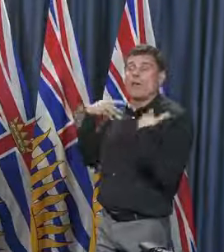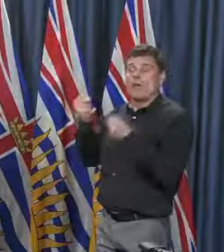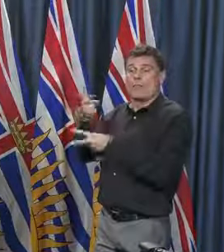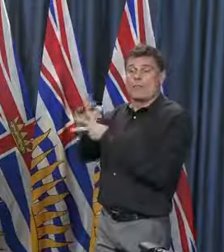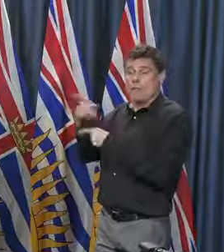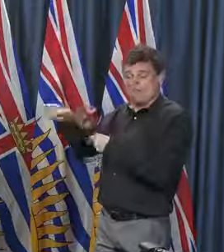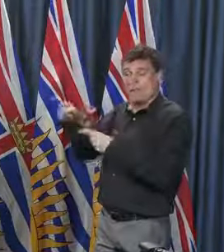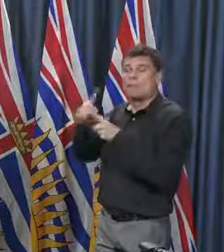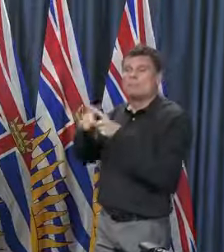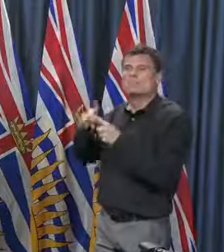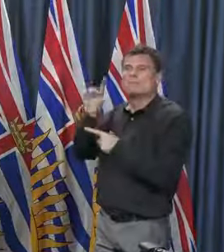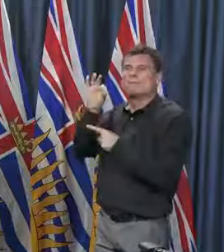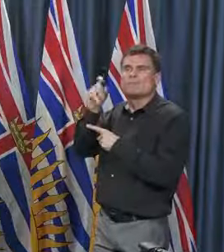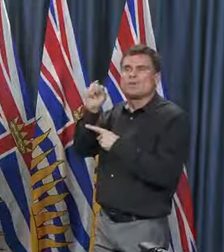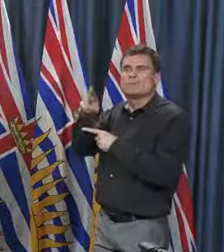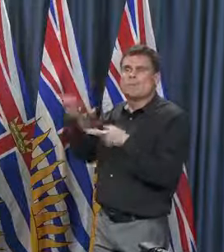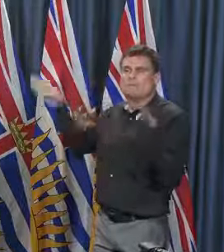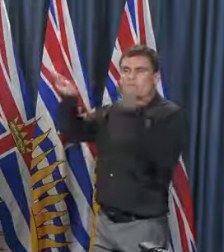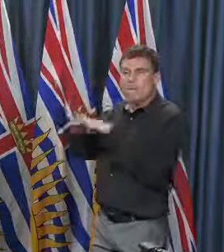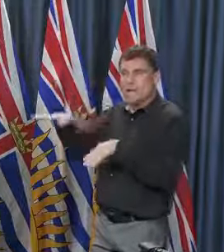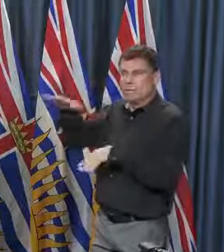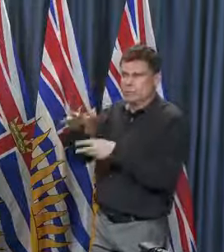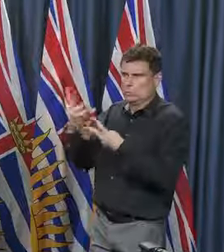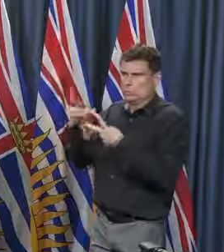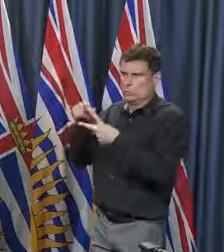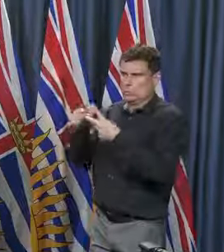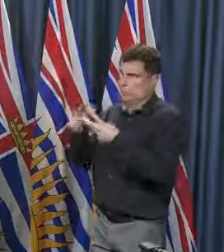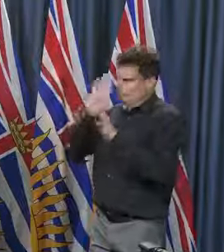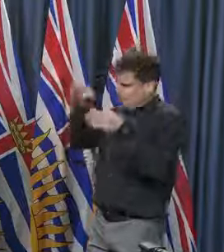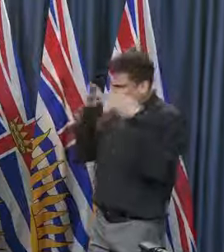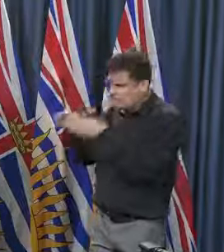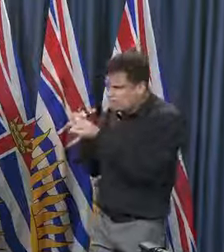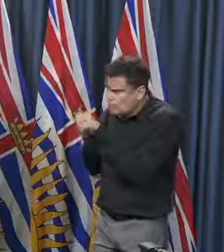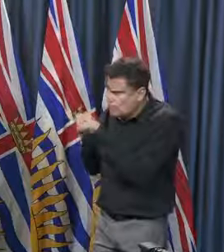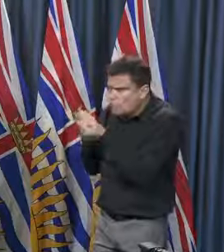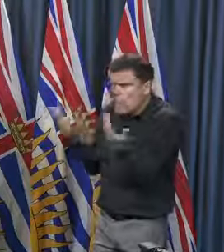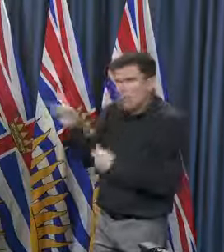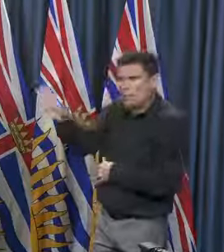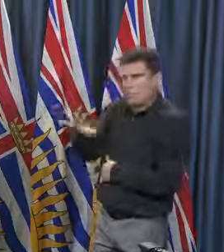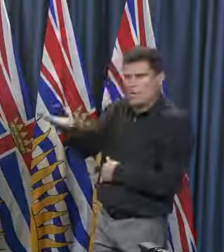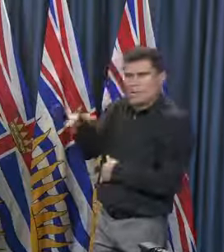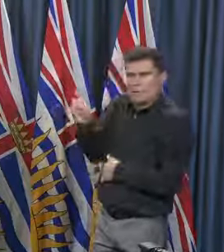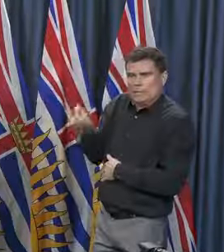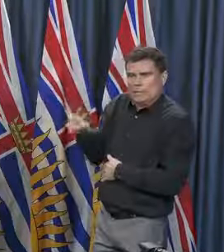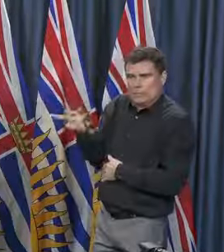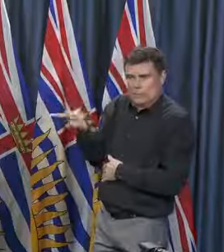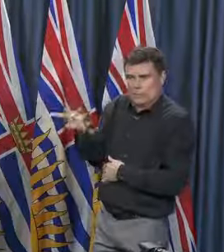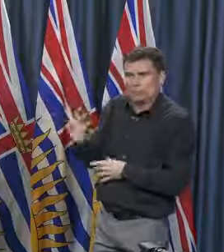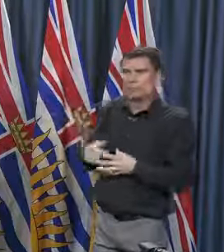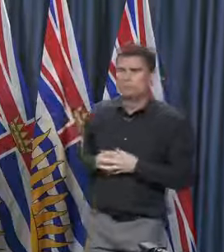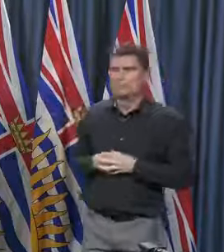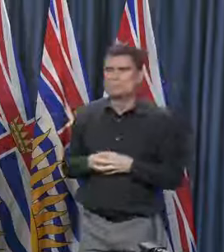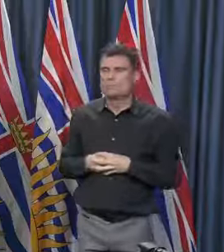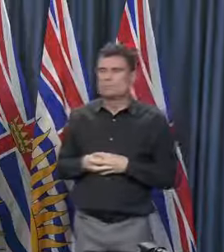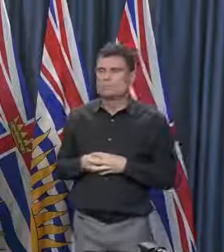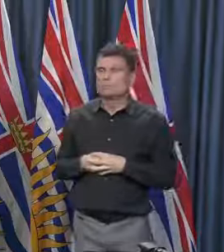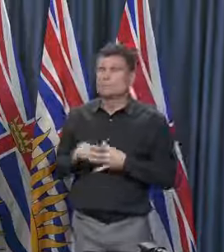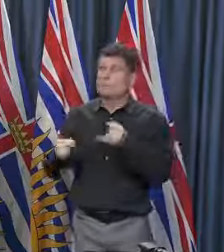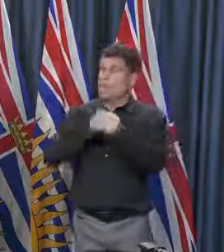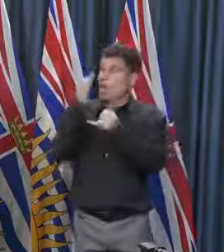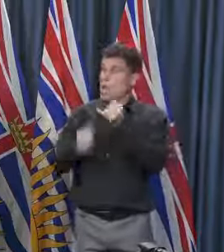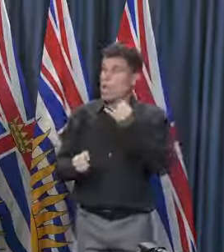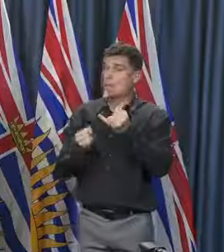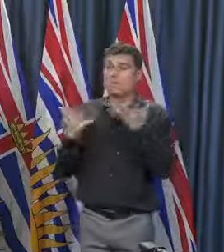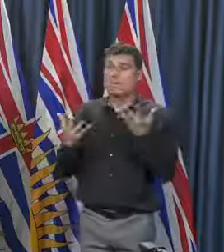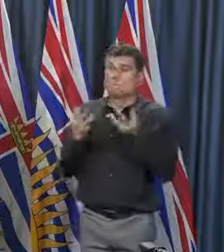Authority. Finally, I just wanted to say that Dr. Ryan of the World Health Organization spoke about the issue of